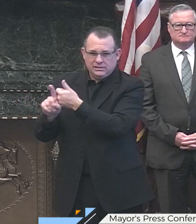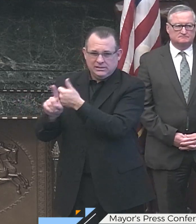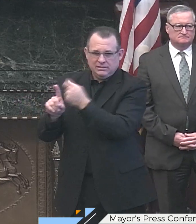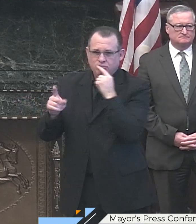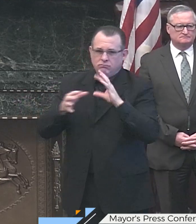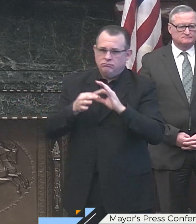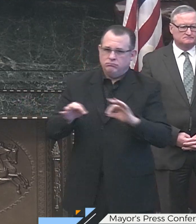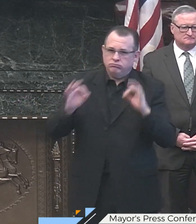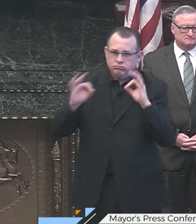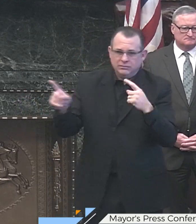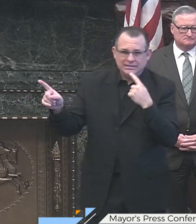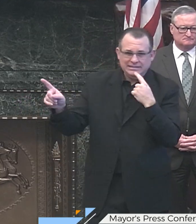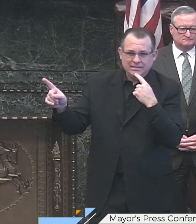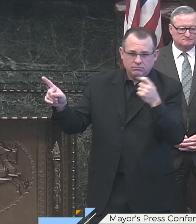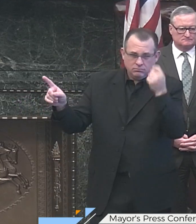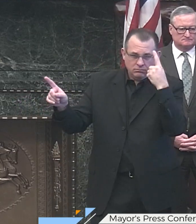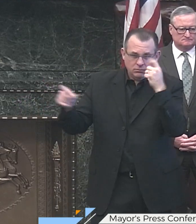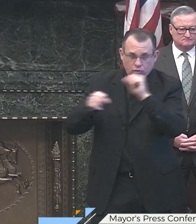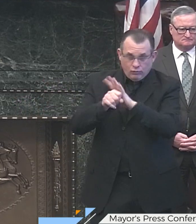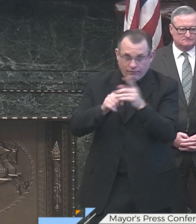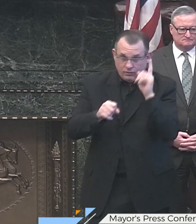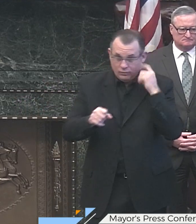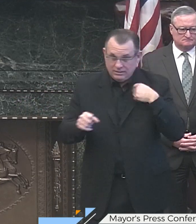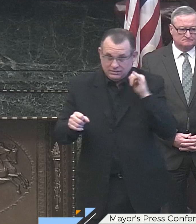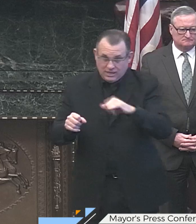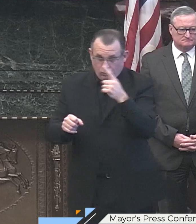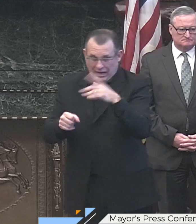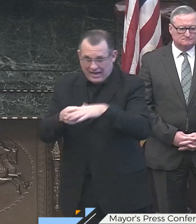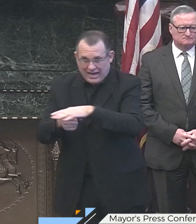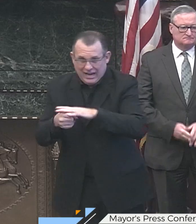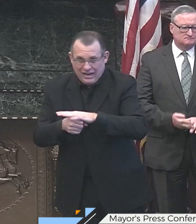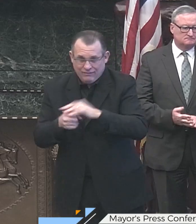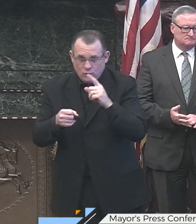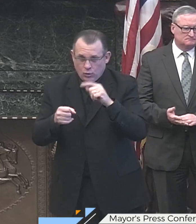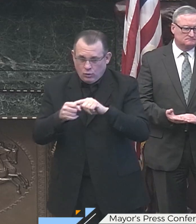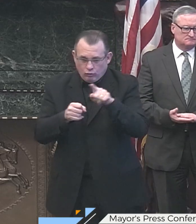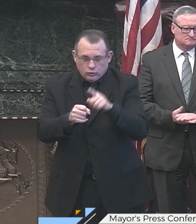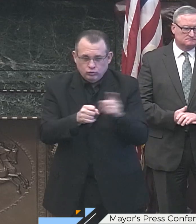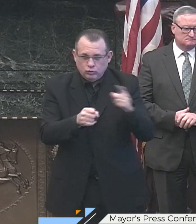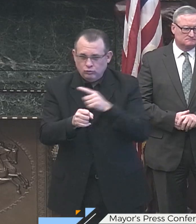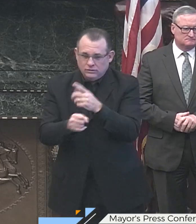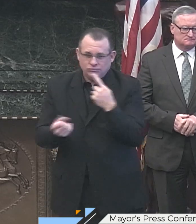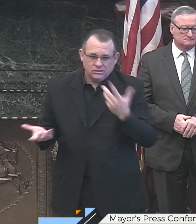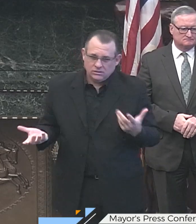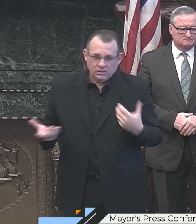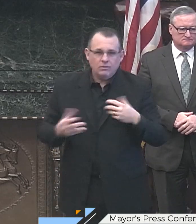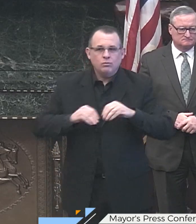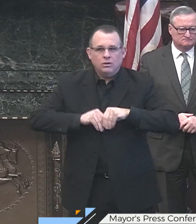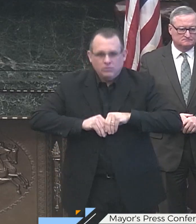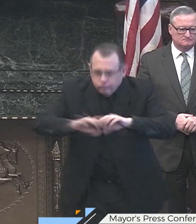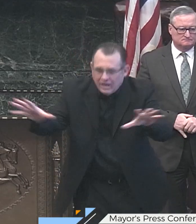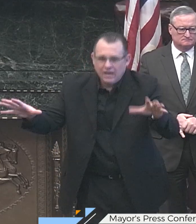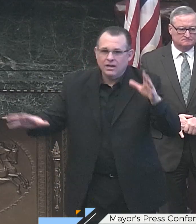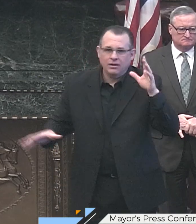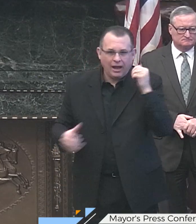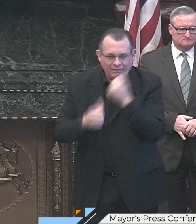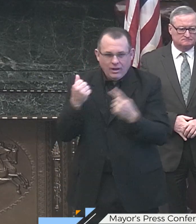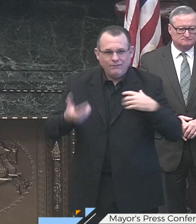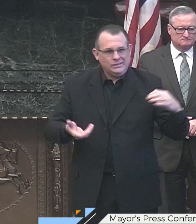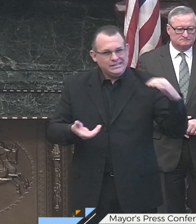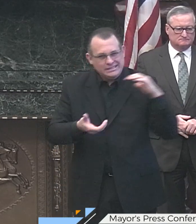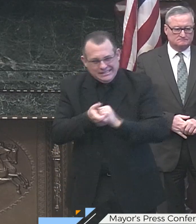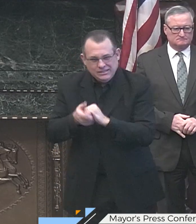of boundary, and so we're all in this together. I think it is unfortunate that municipalities are being